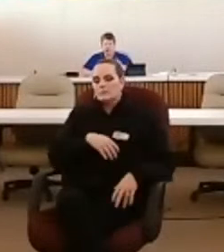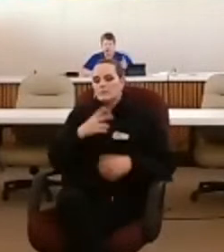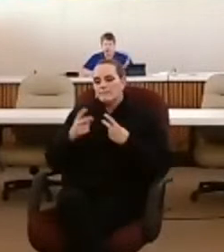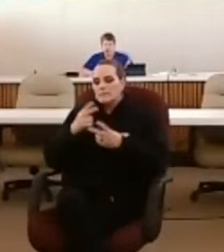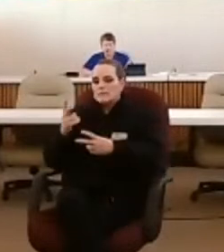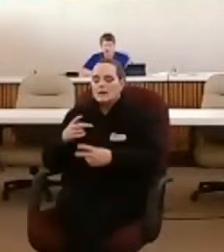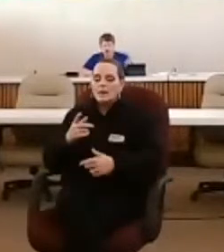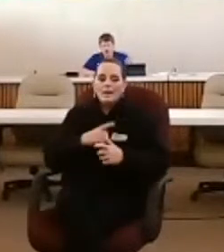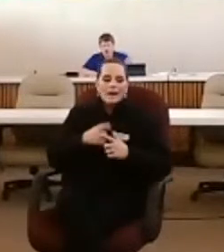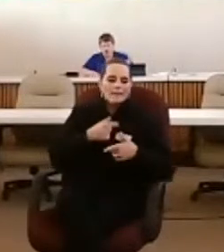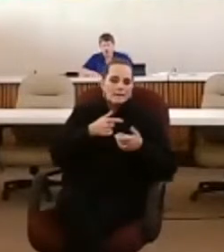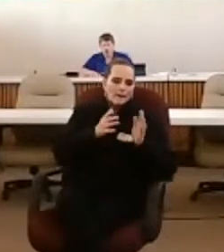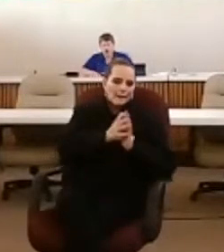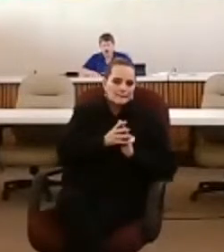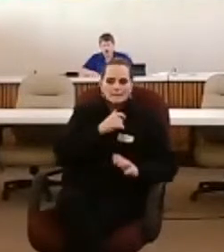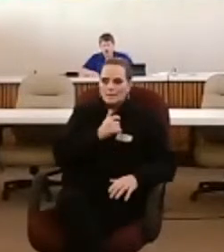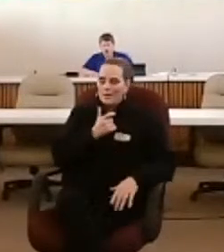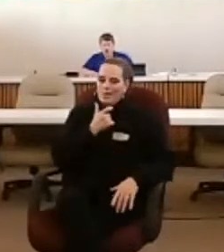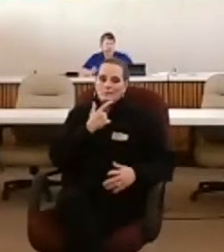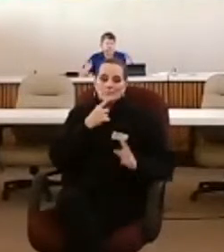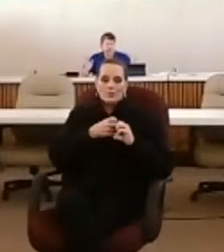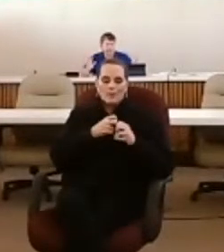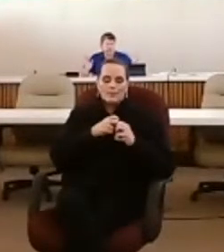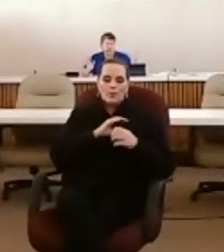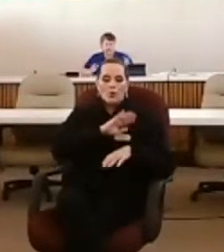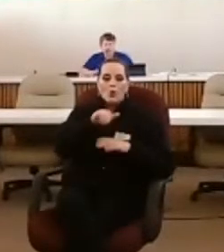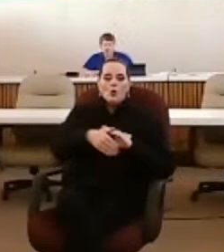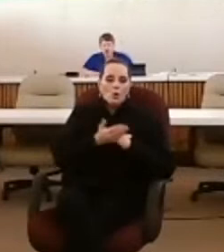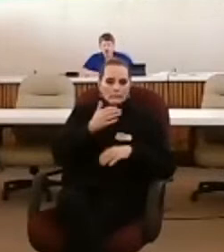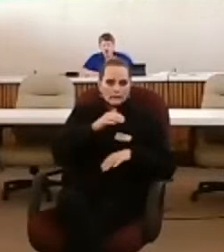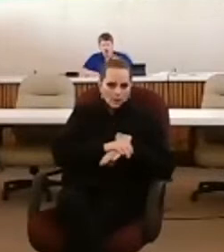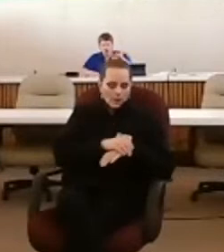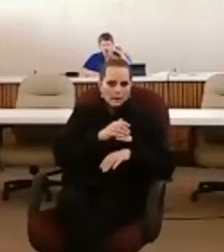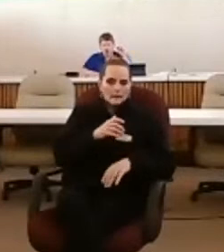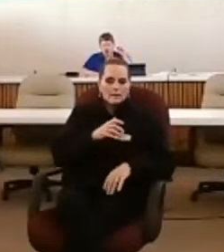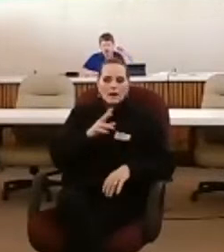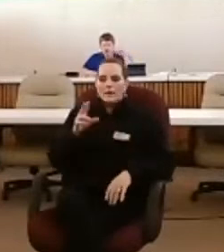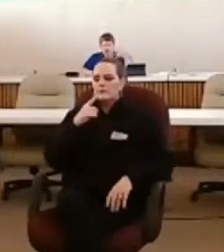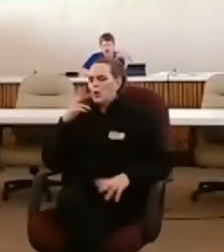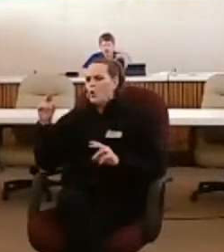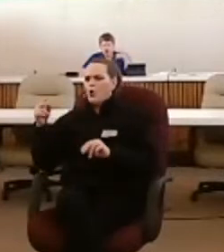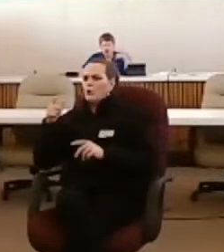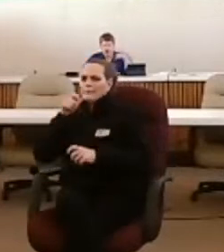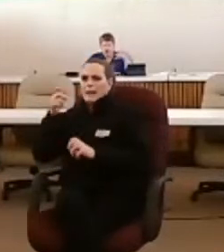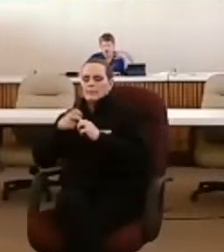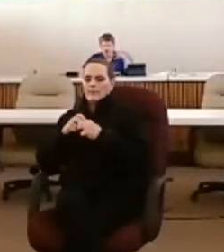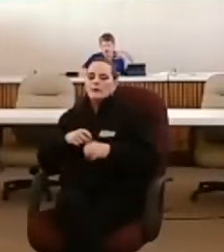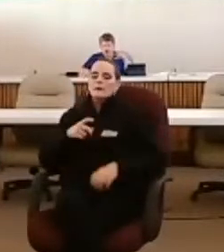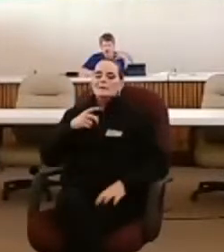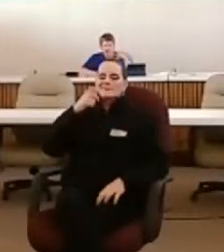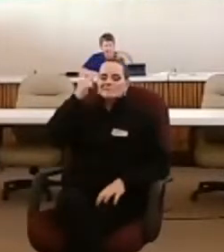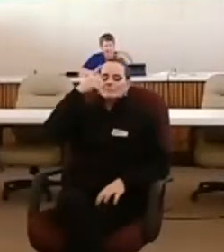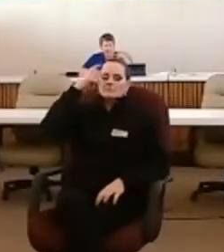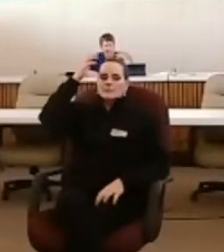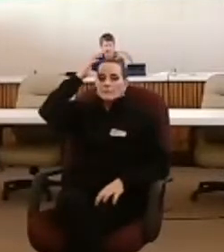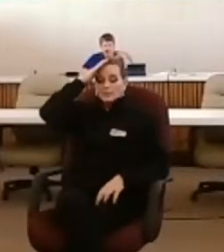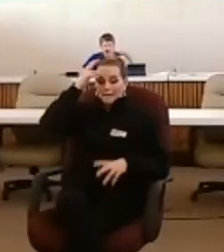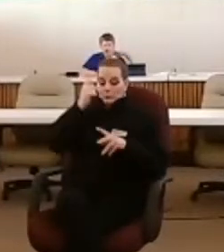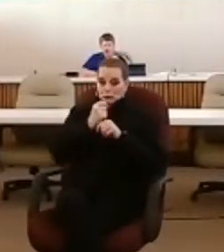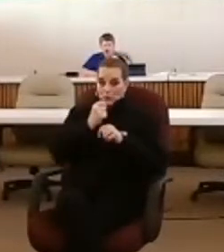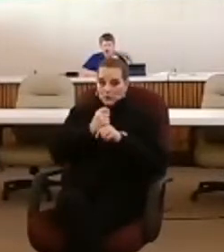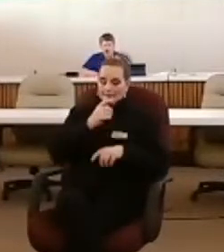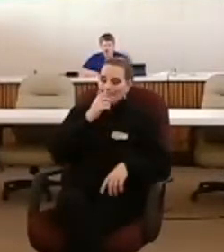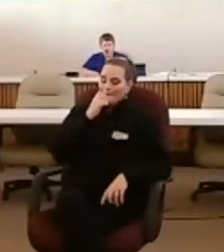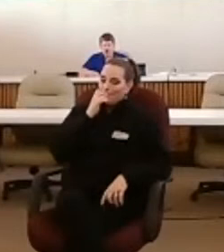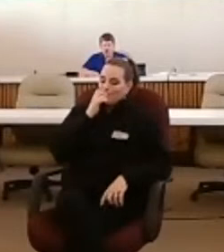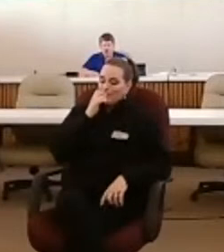I'll ask them, well, is there an issue with overnight parking? And they'll say, oh, no, that's not a problem. Because from a garbage truck standpoint, the times